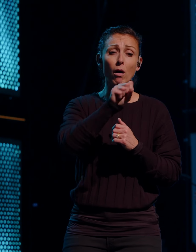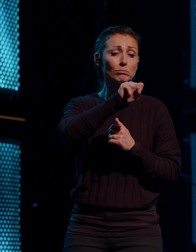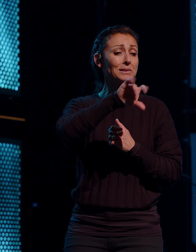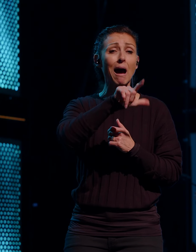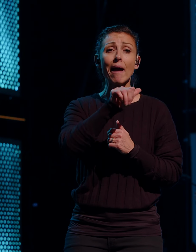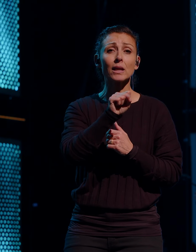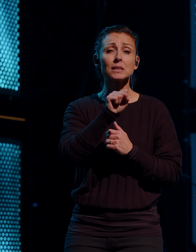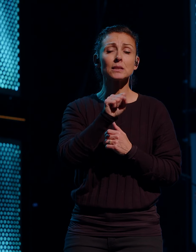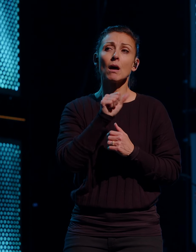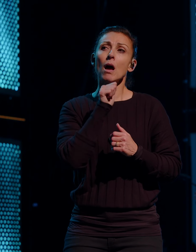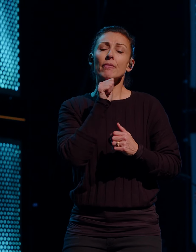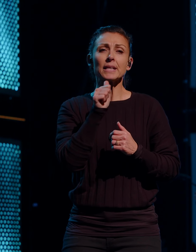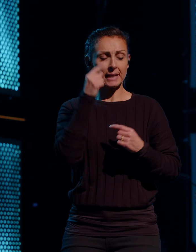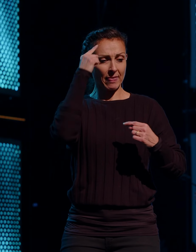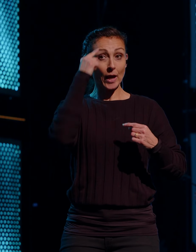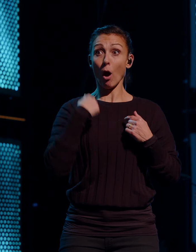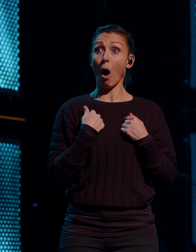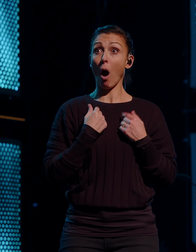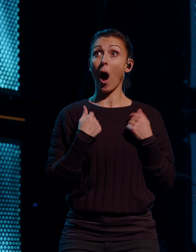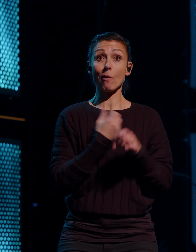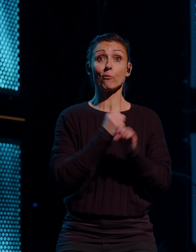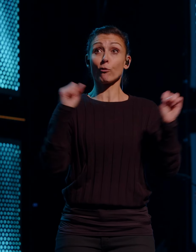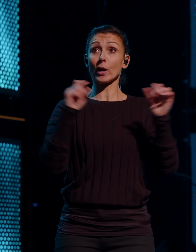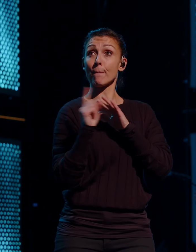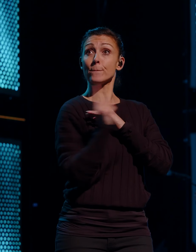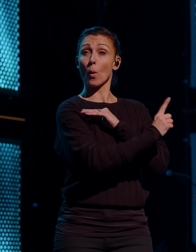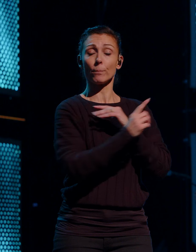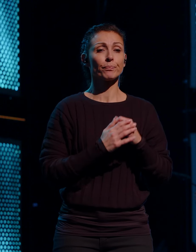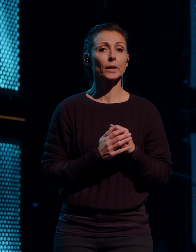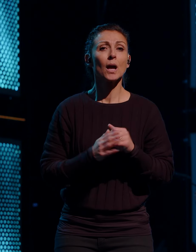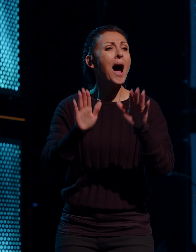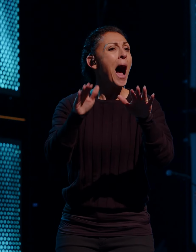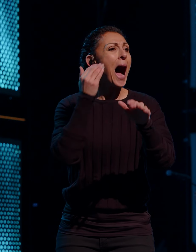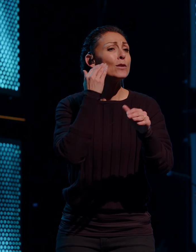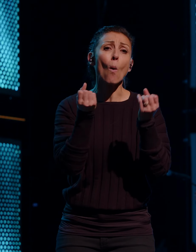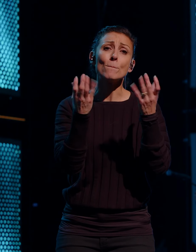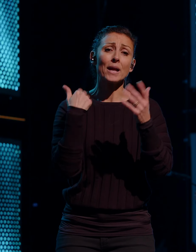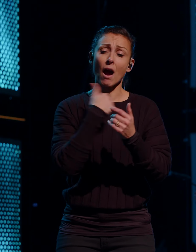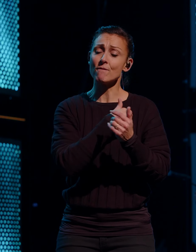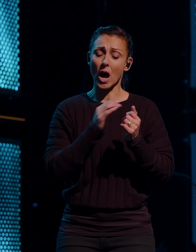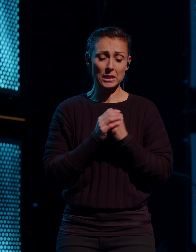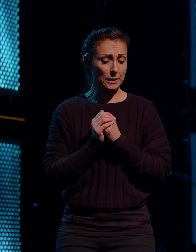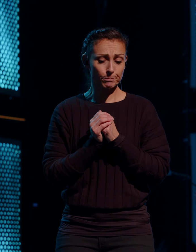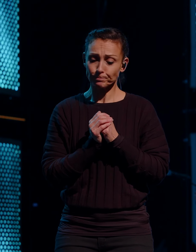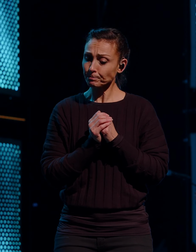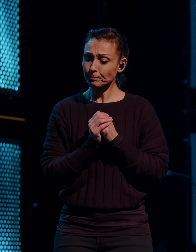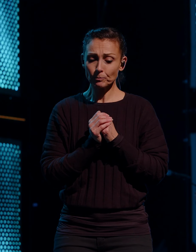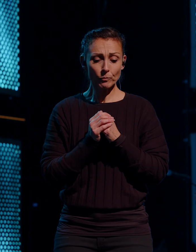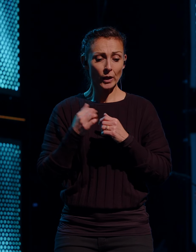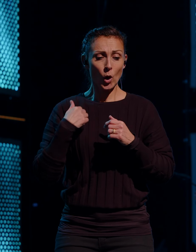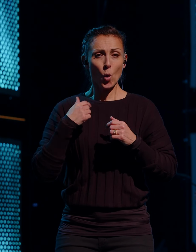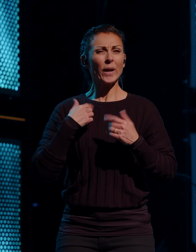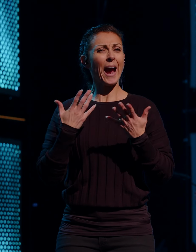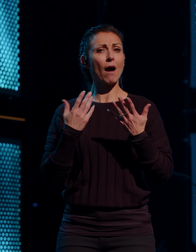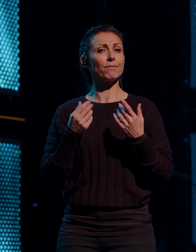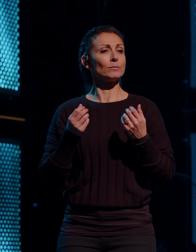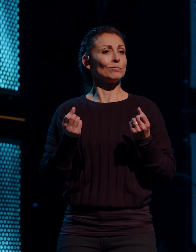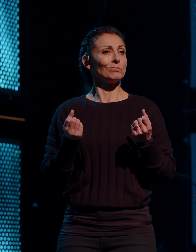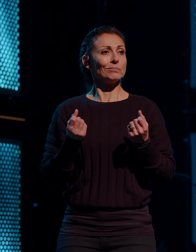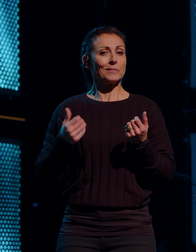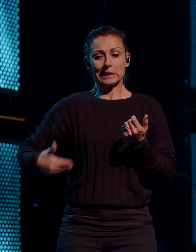wrong. And I have this in me. You do me wrong, my first thought, I'm like a fight or flight, I'm a fighter. I've never been in a fight, but my